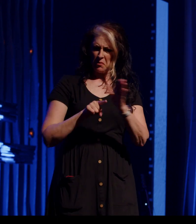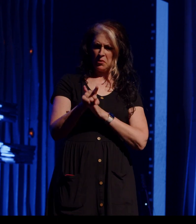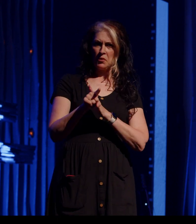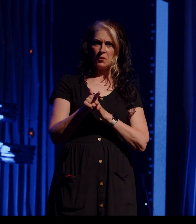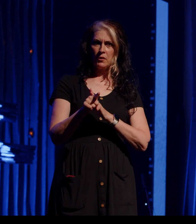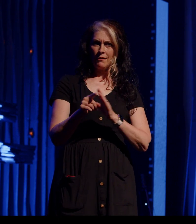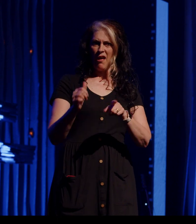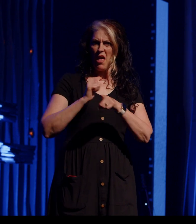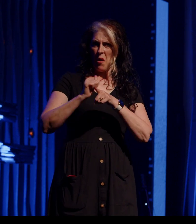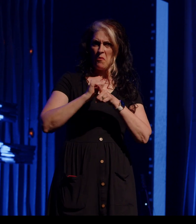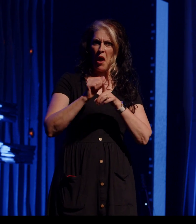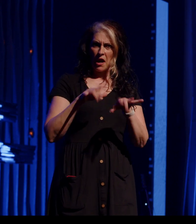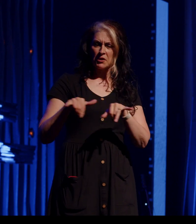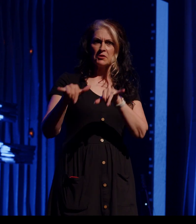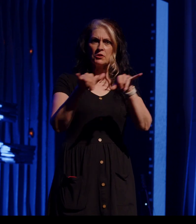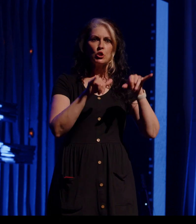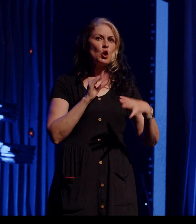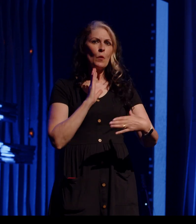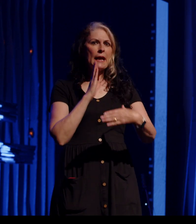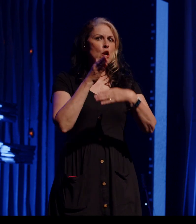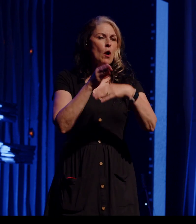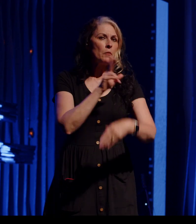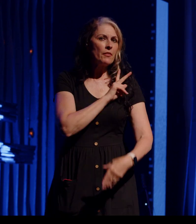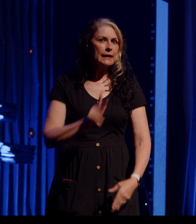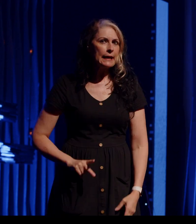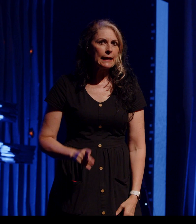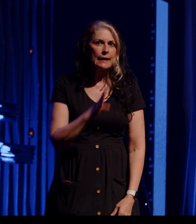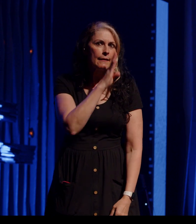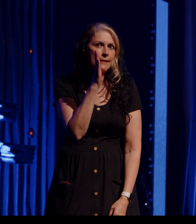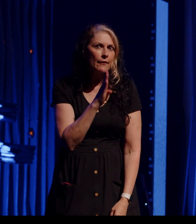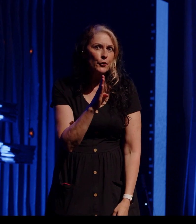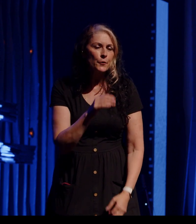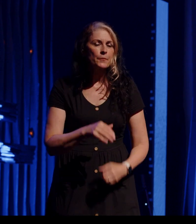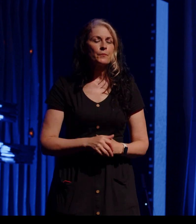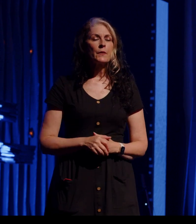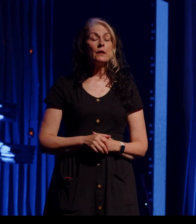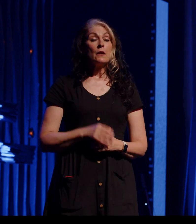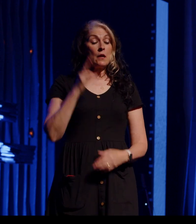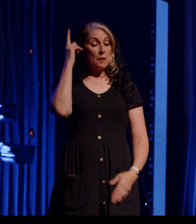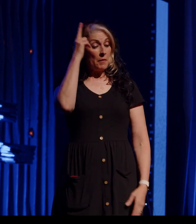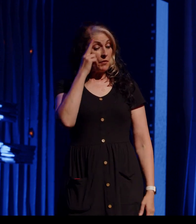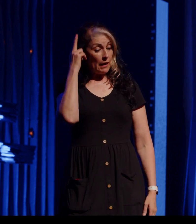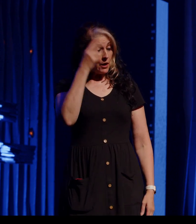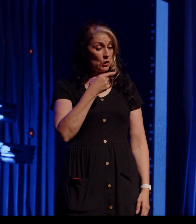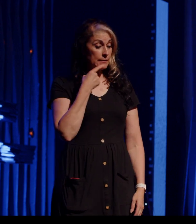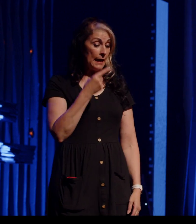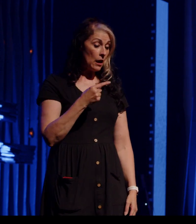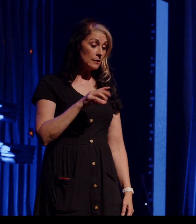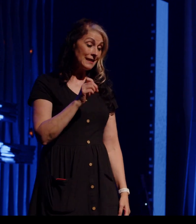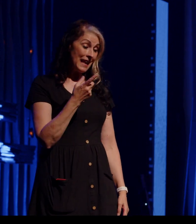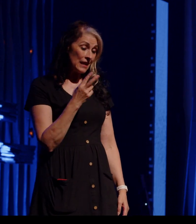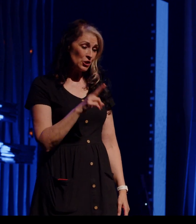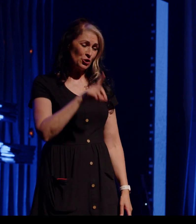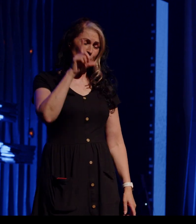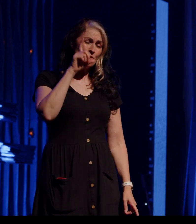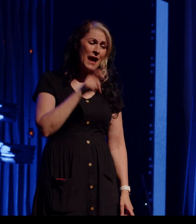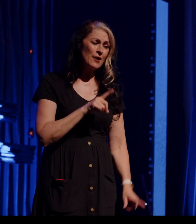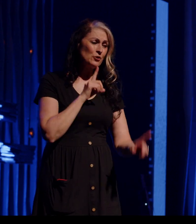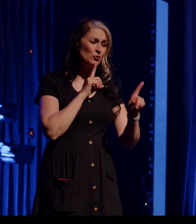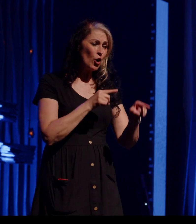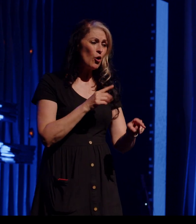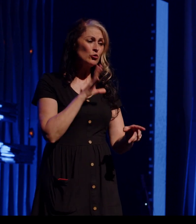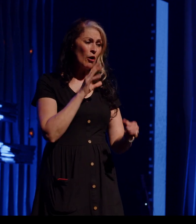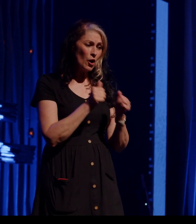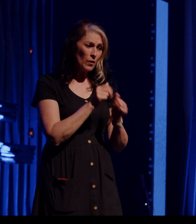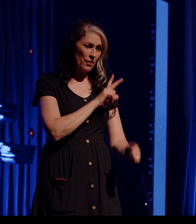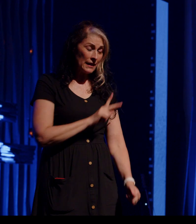common practice. You don't interrupt the king. And so Mordecai says to Esther, you have to go and talk